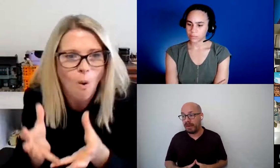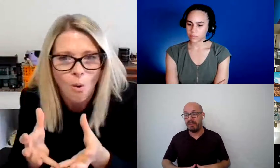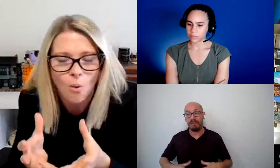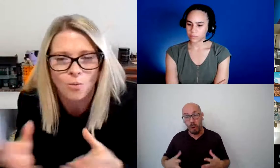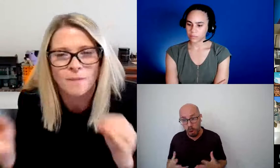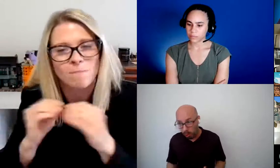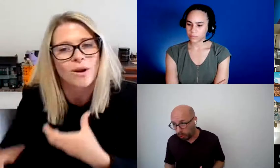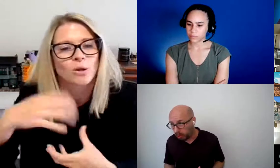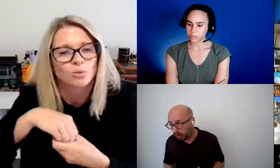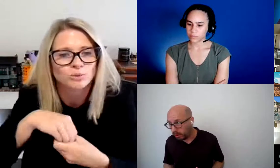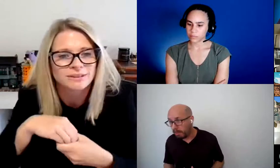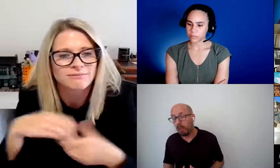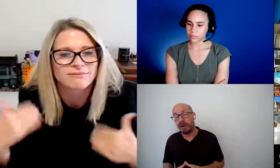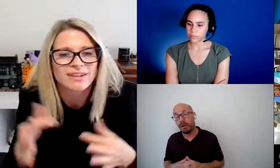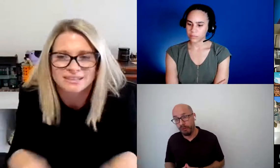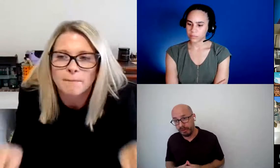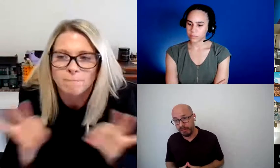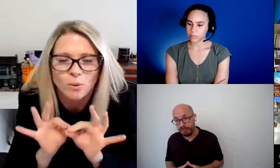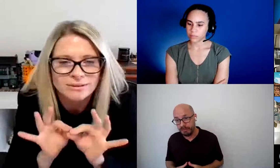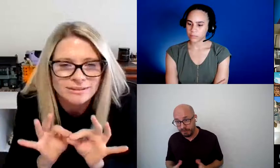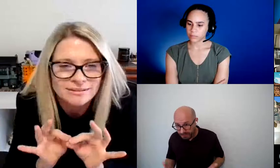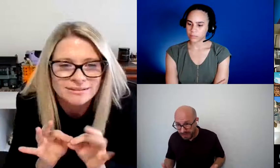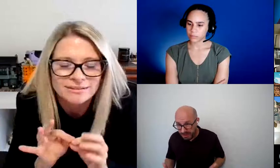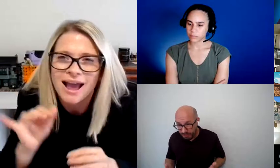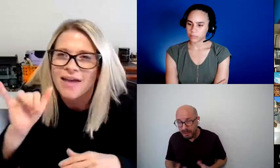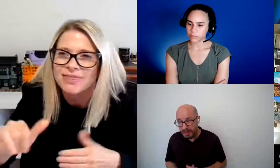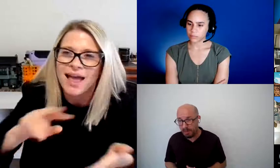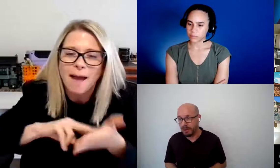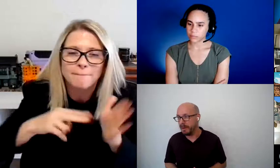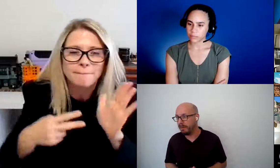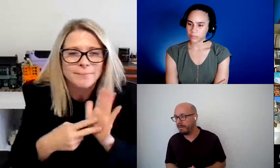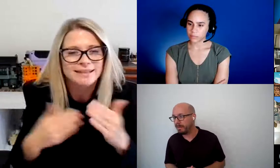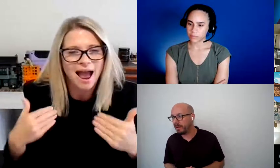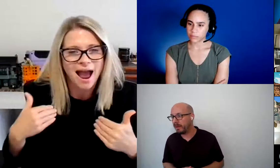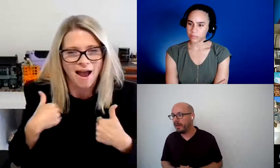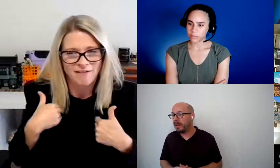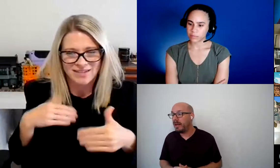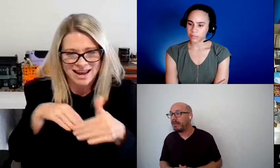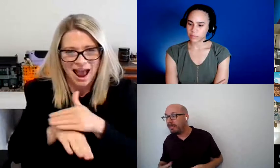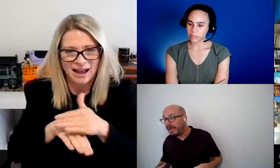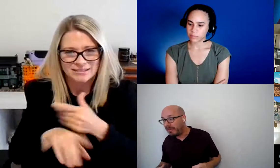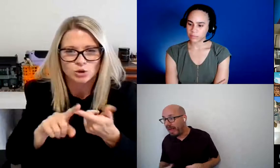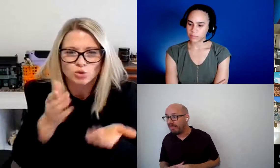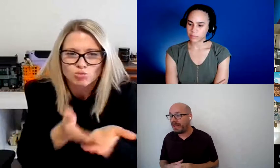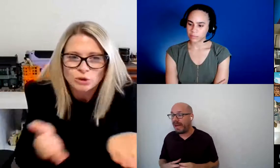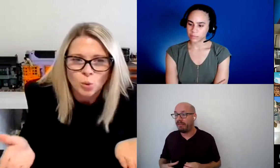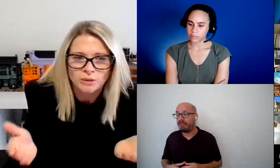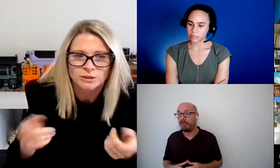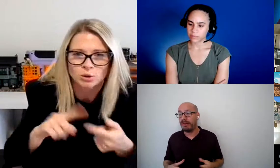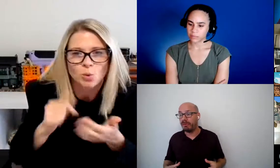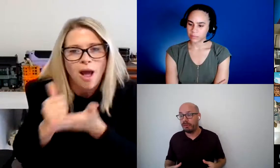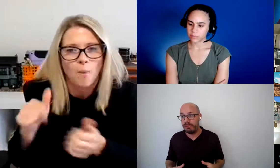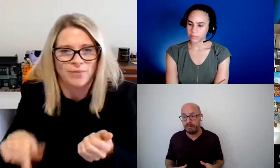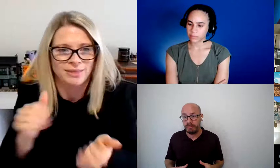workplace as a whole more inclusive is really important. This means having access to resources